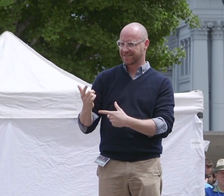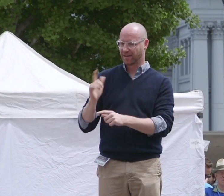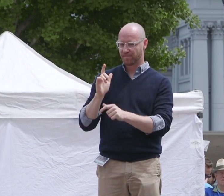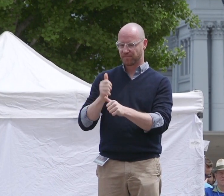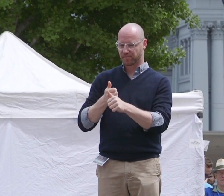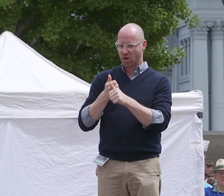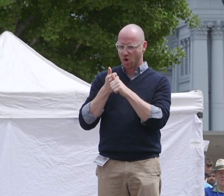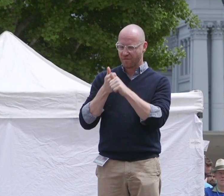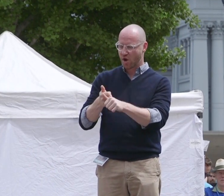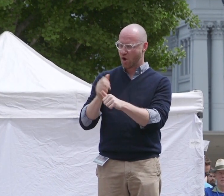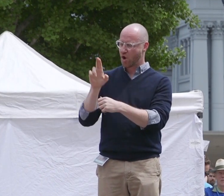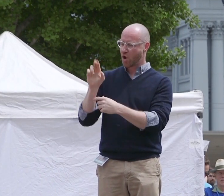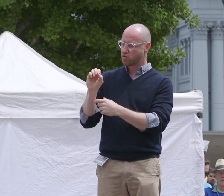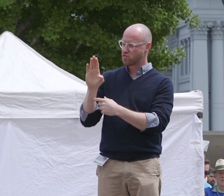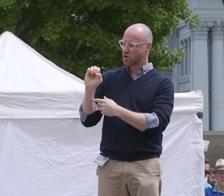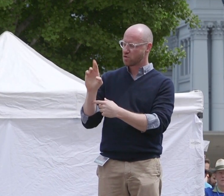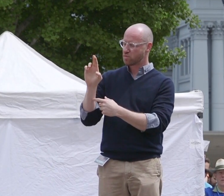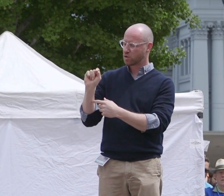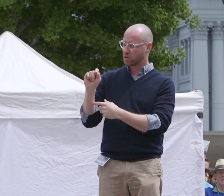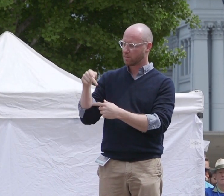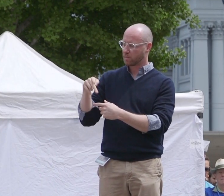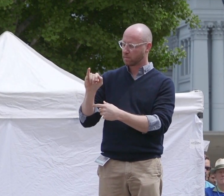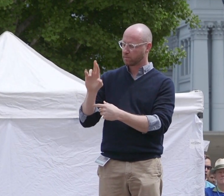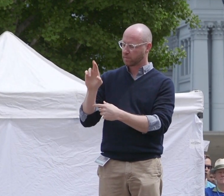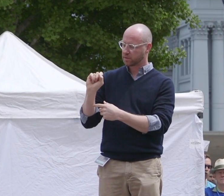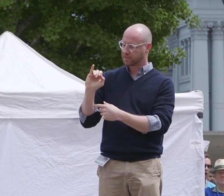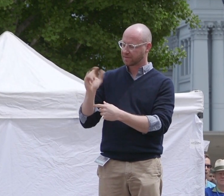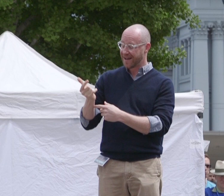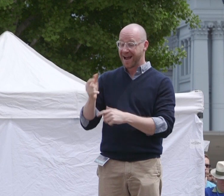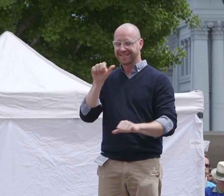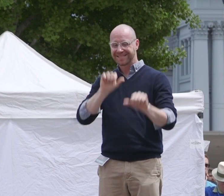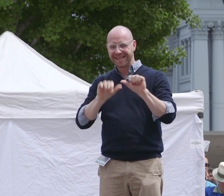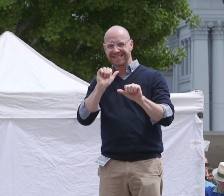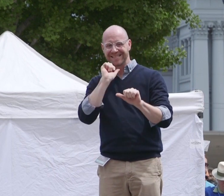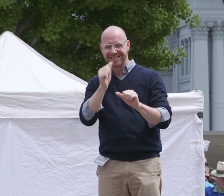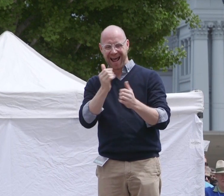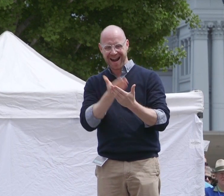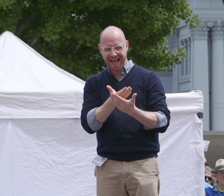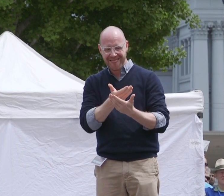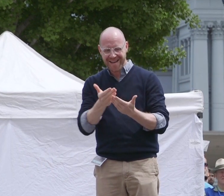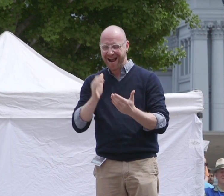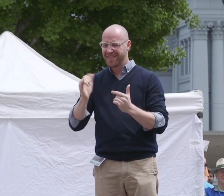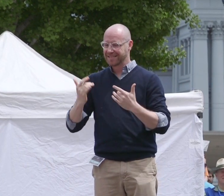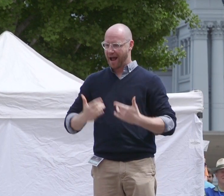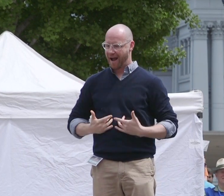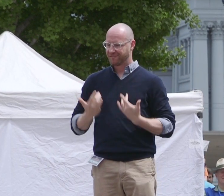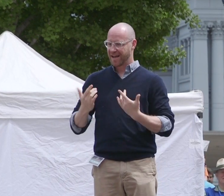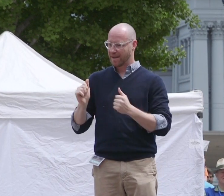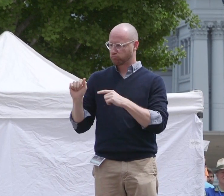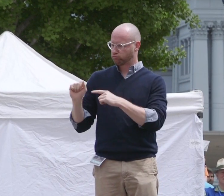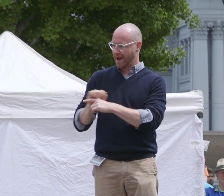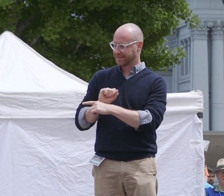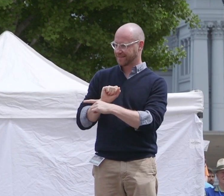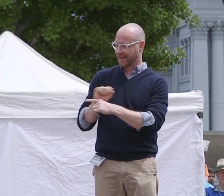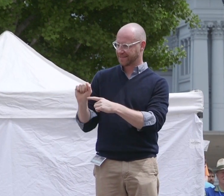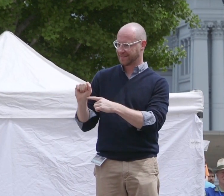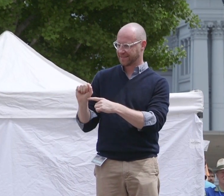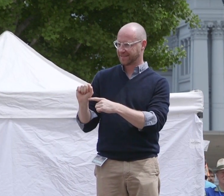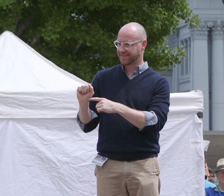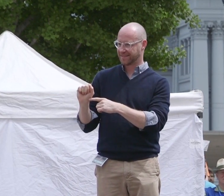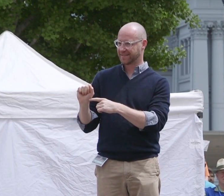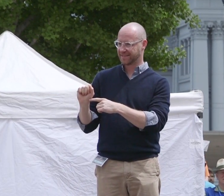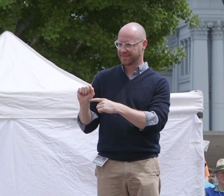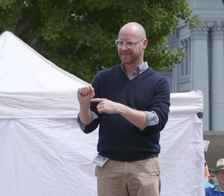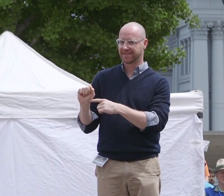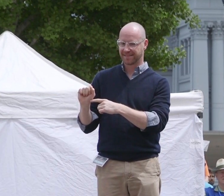science is not a thing. It is an event. It is a practice. And most often this practice is done